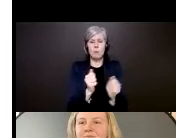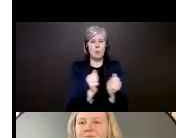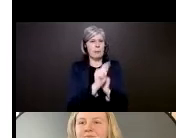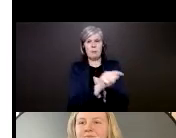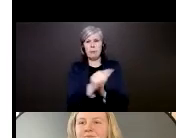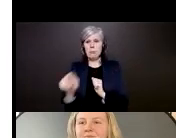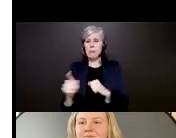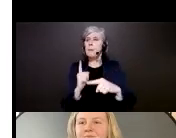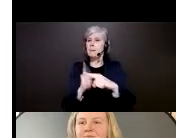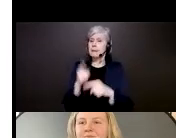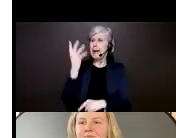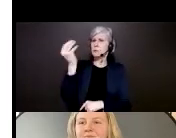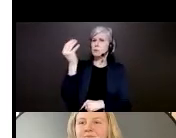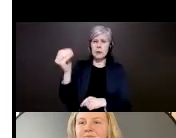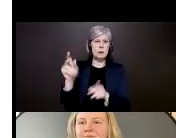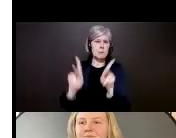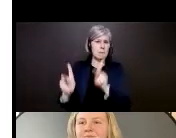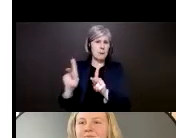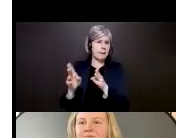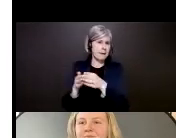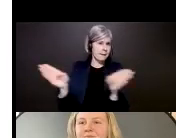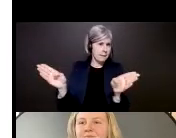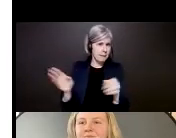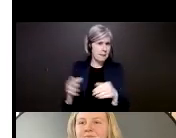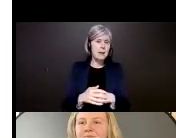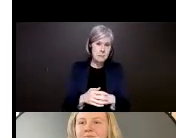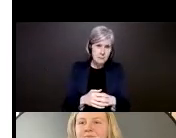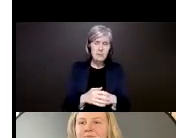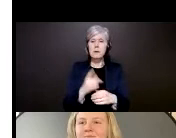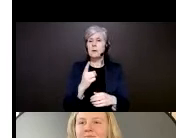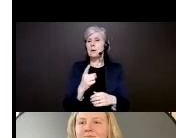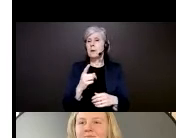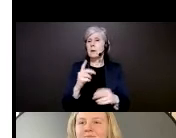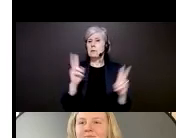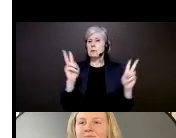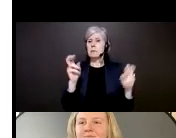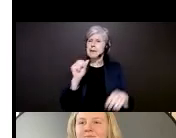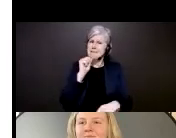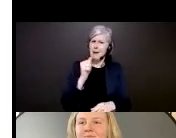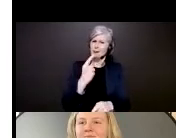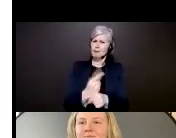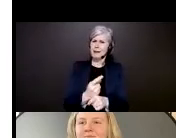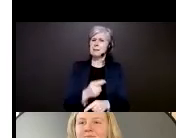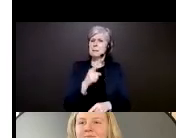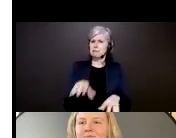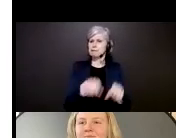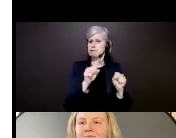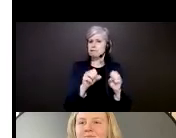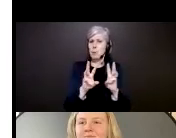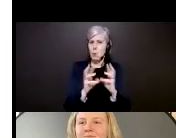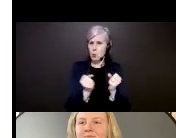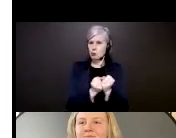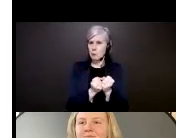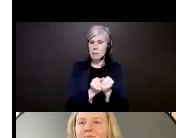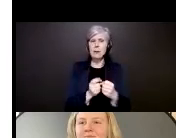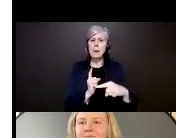to actions, such as organizing an It's Not Right workshop, but also professional development on recognizing warning signs and